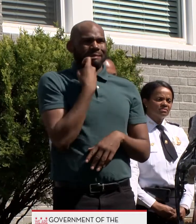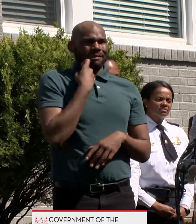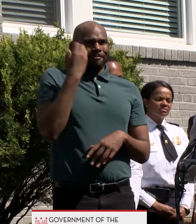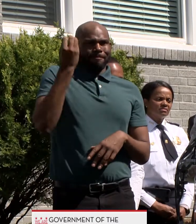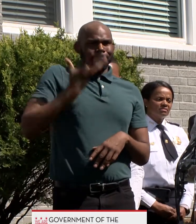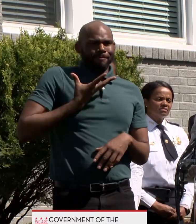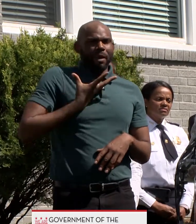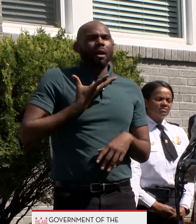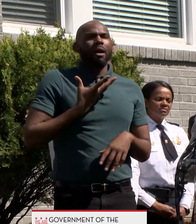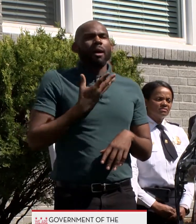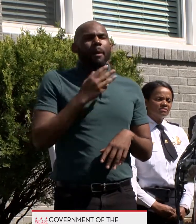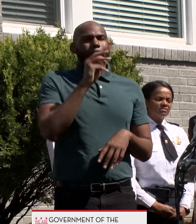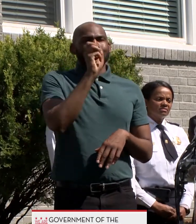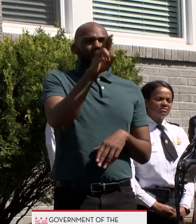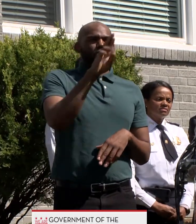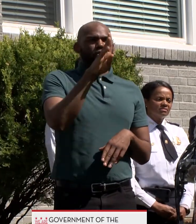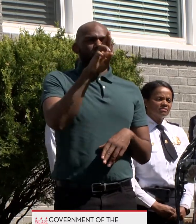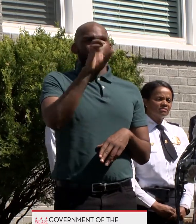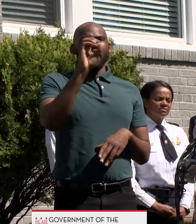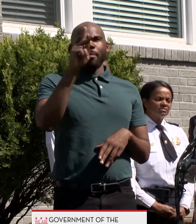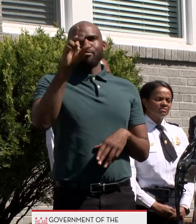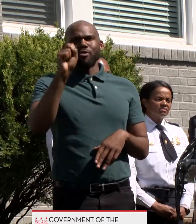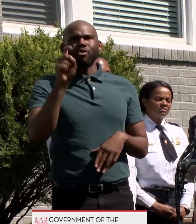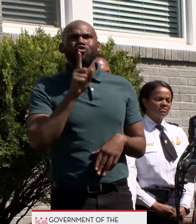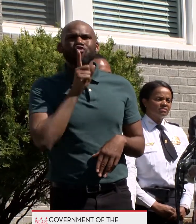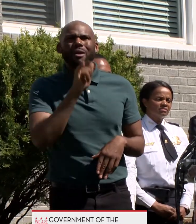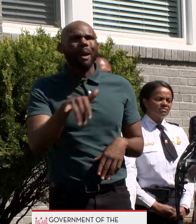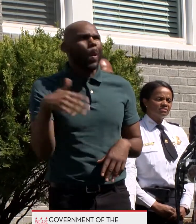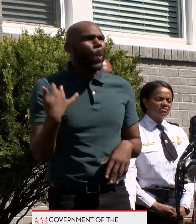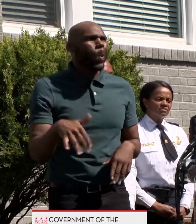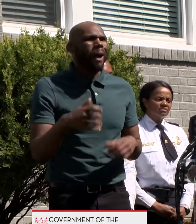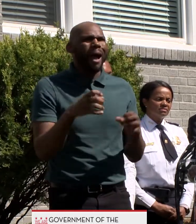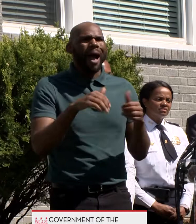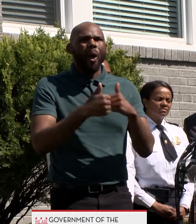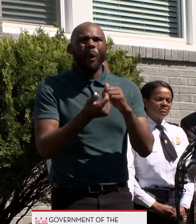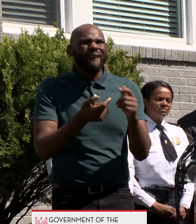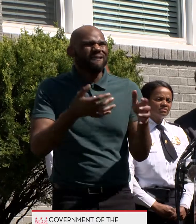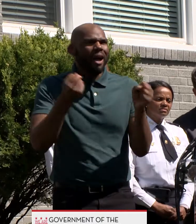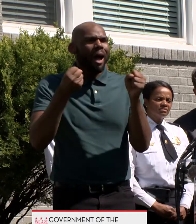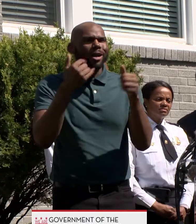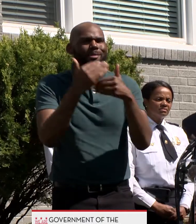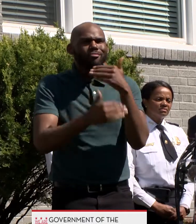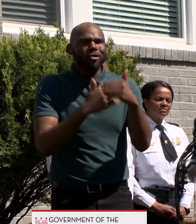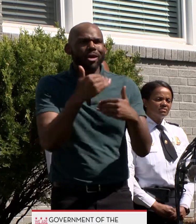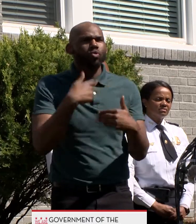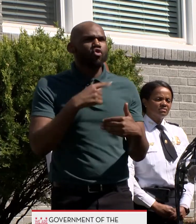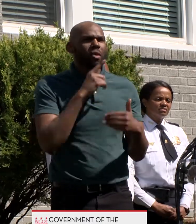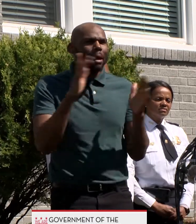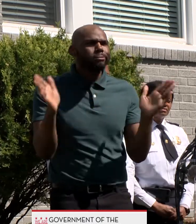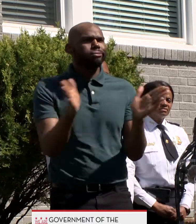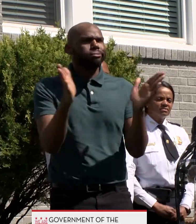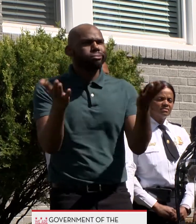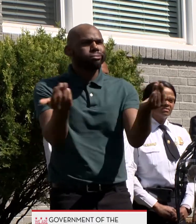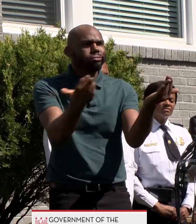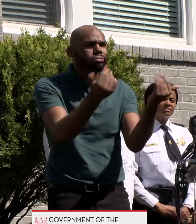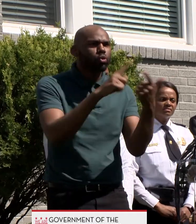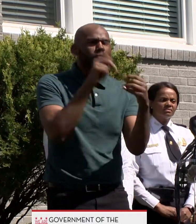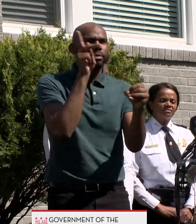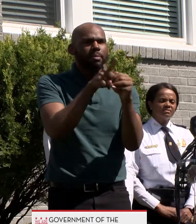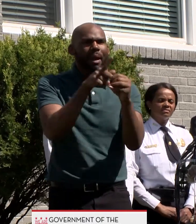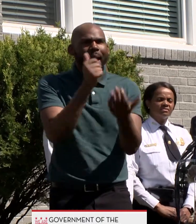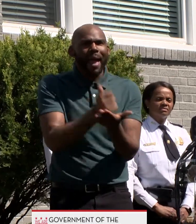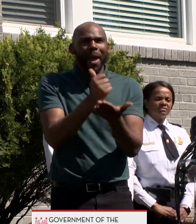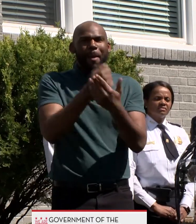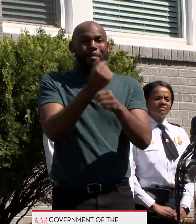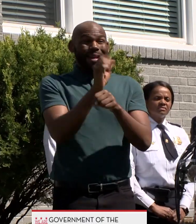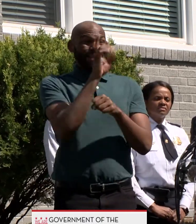when we were speaking, he was wowed at how quickly and easy this process was, and so we encourage more of you to participate in this and help us all